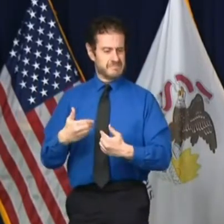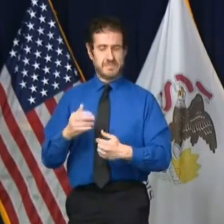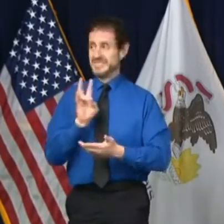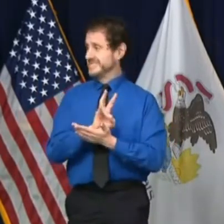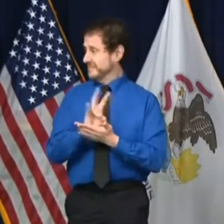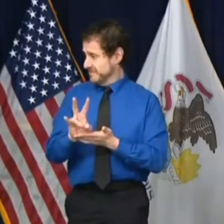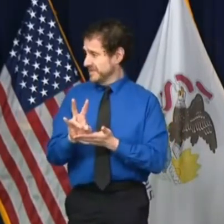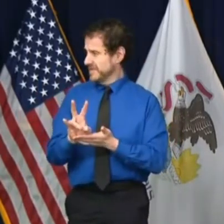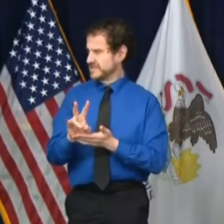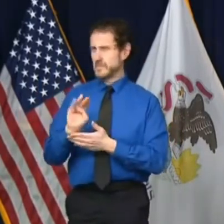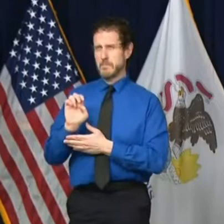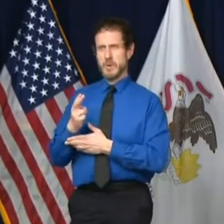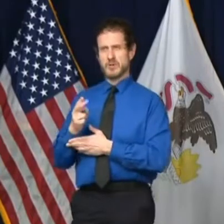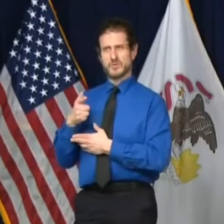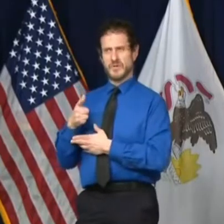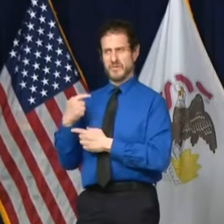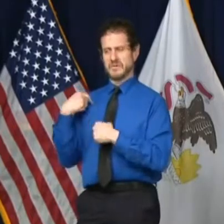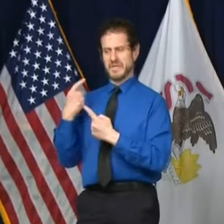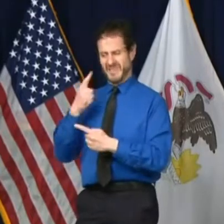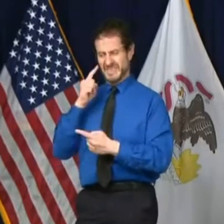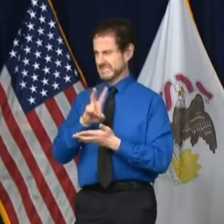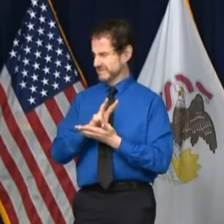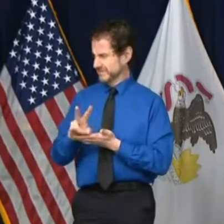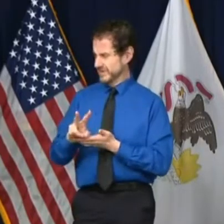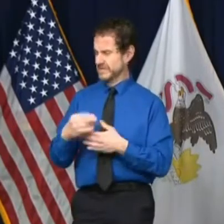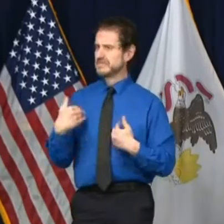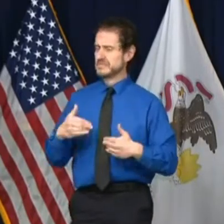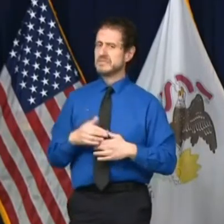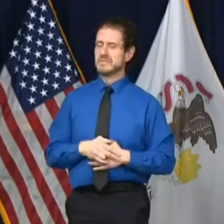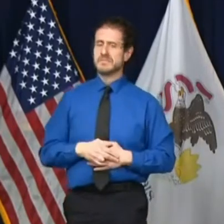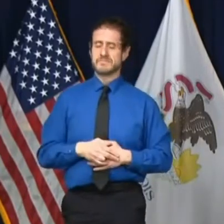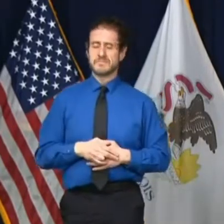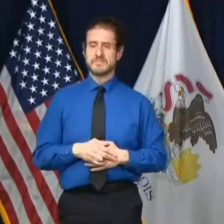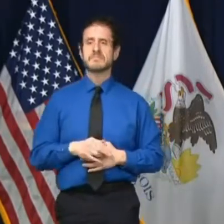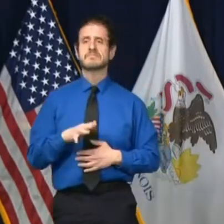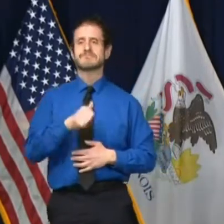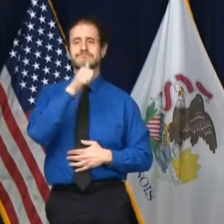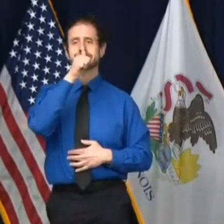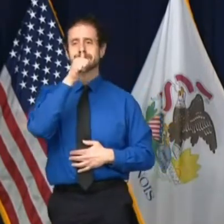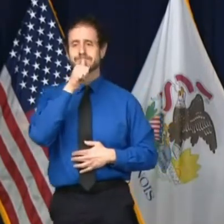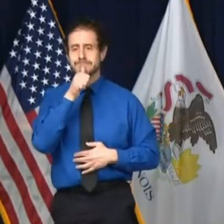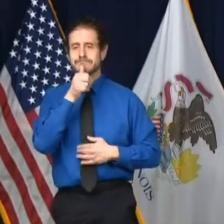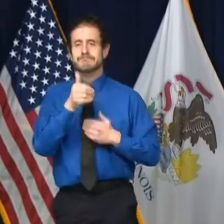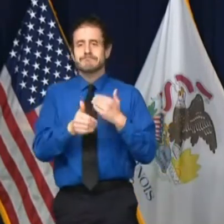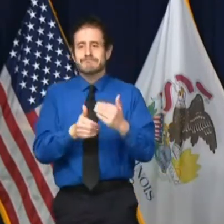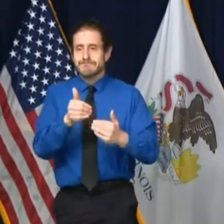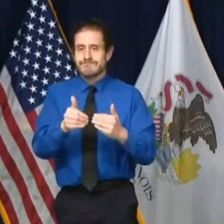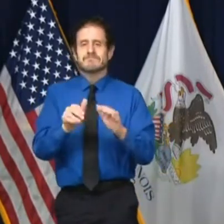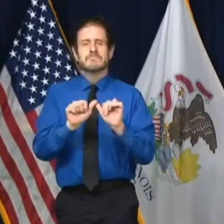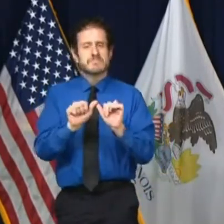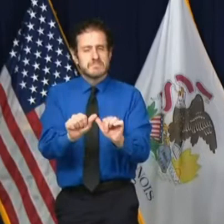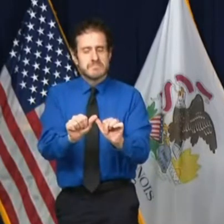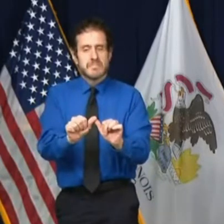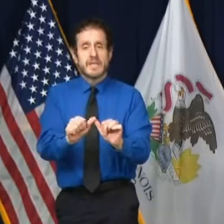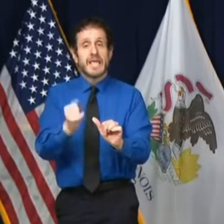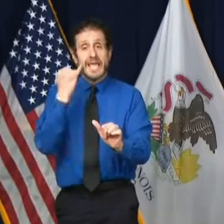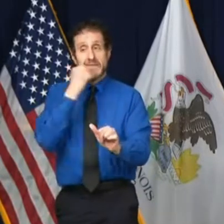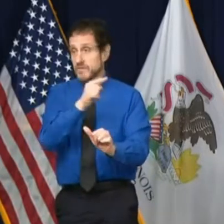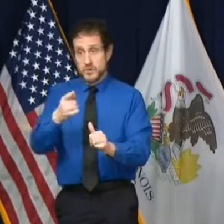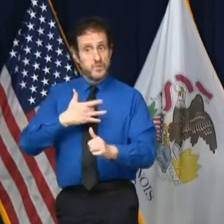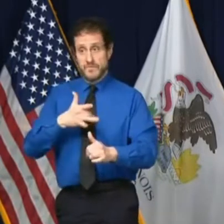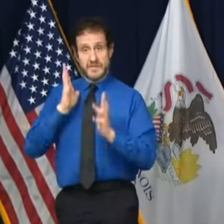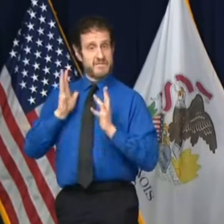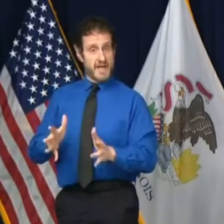many weeks, since March 21st. For a little while longer, it's very important that people who are asymptomatic, you